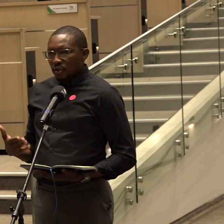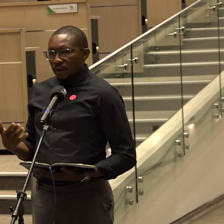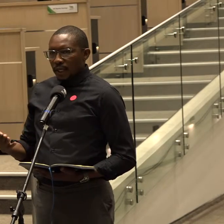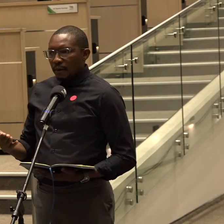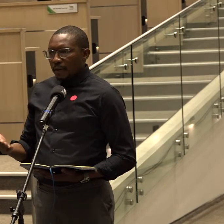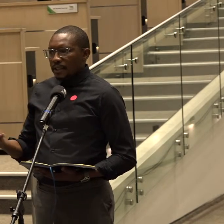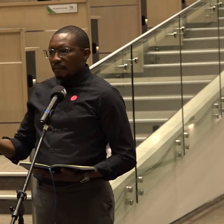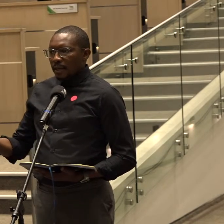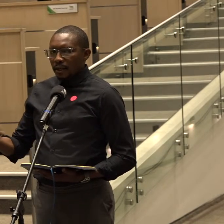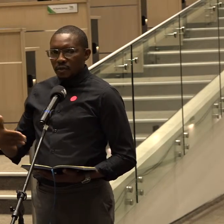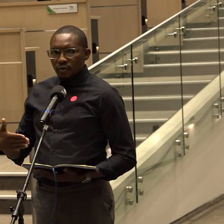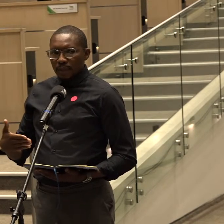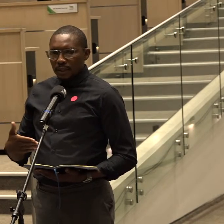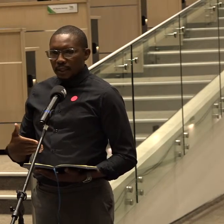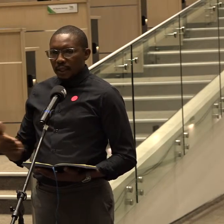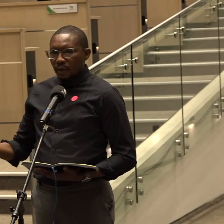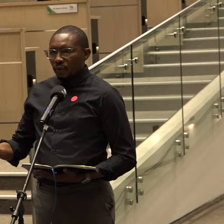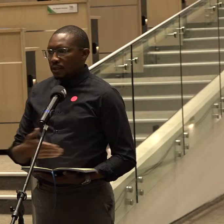is foreign